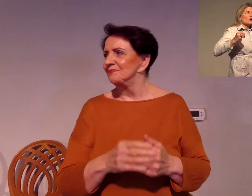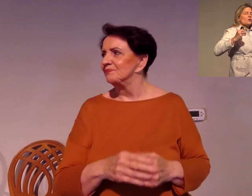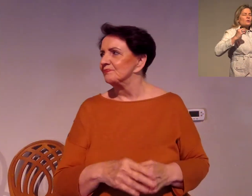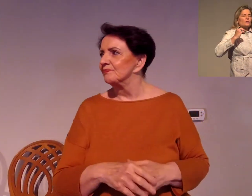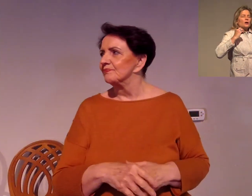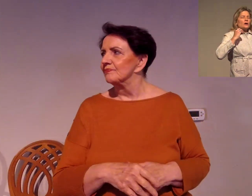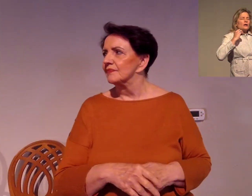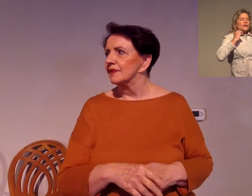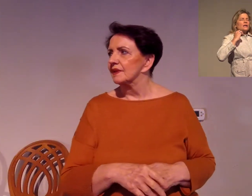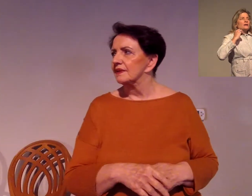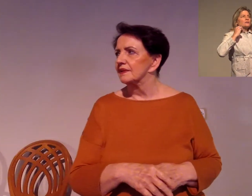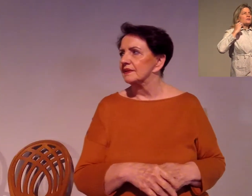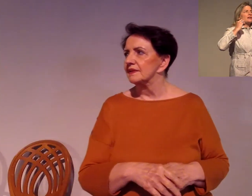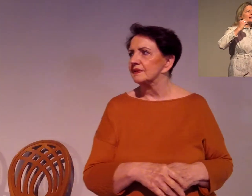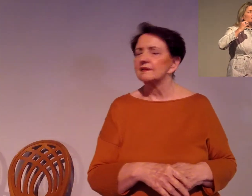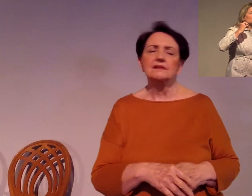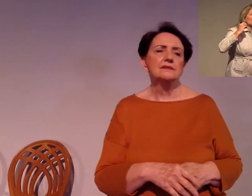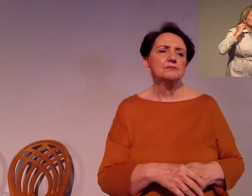And so